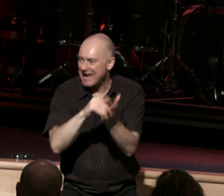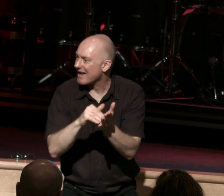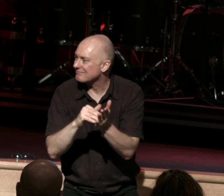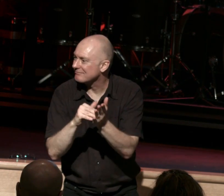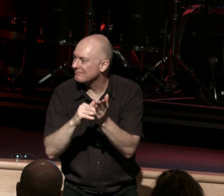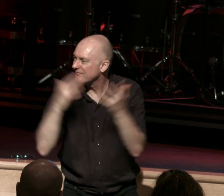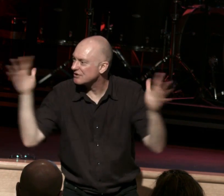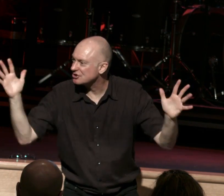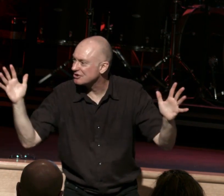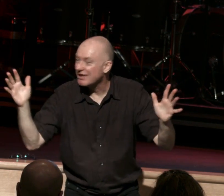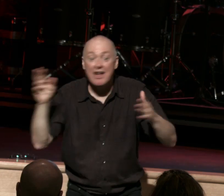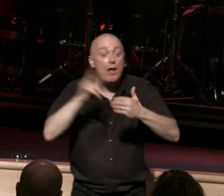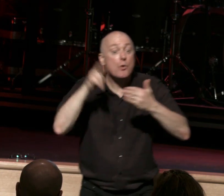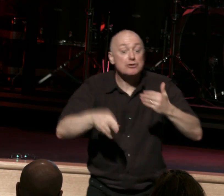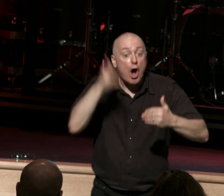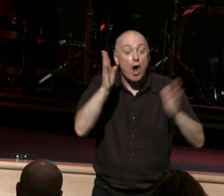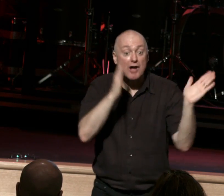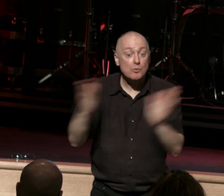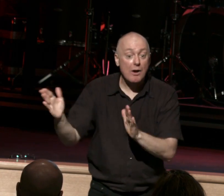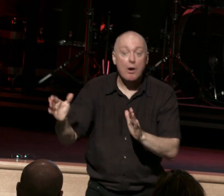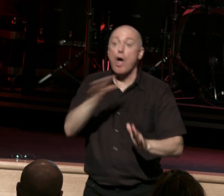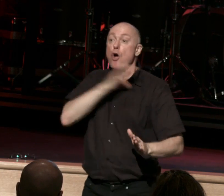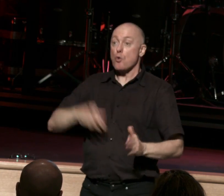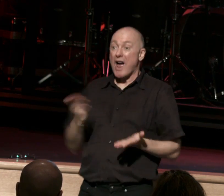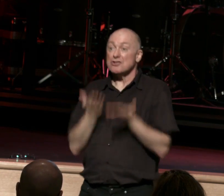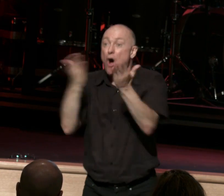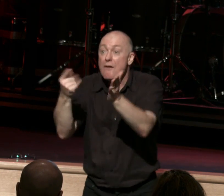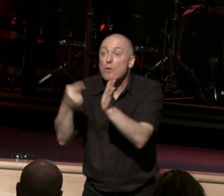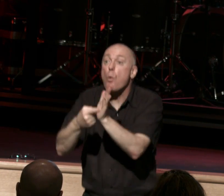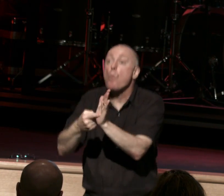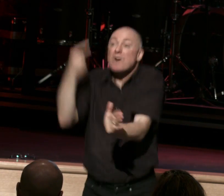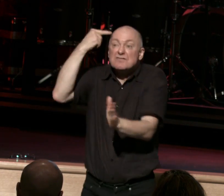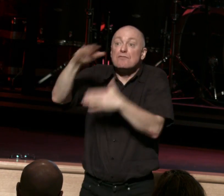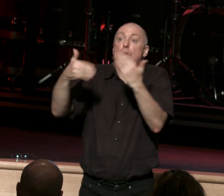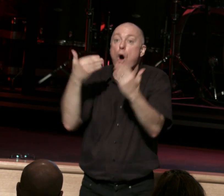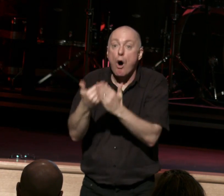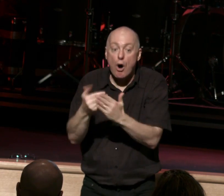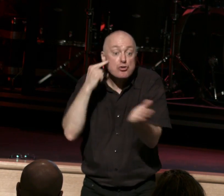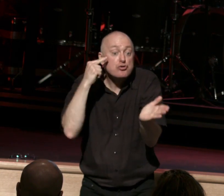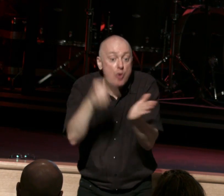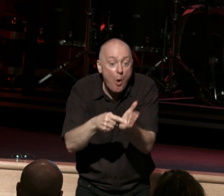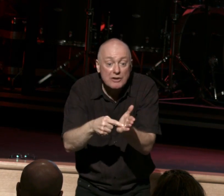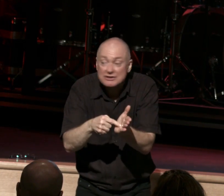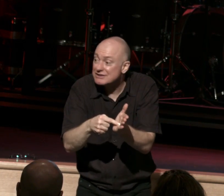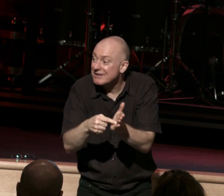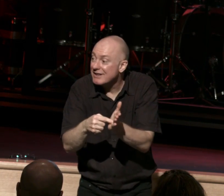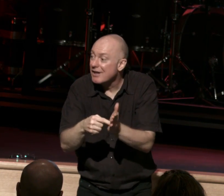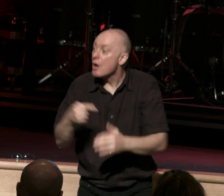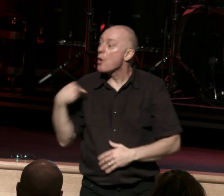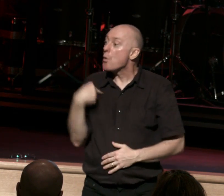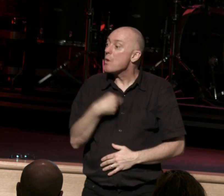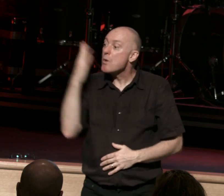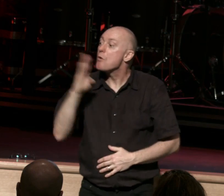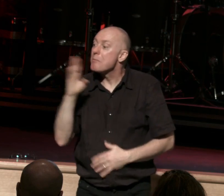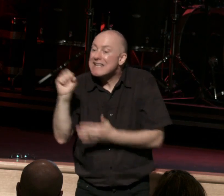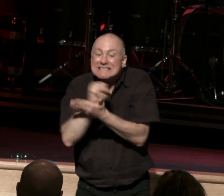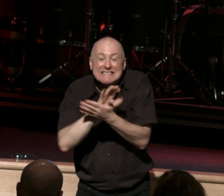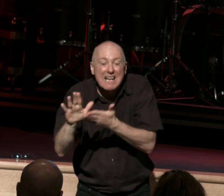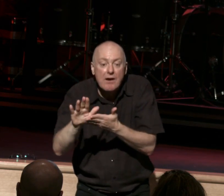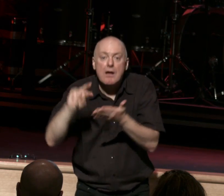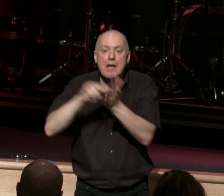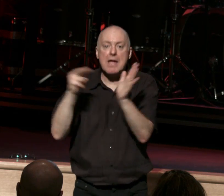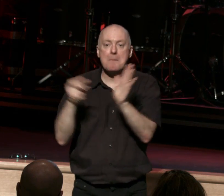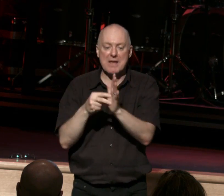happen again. And notice the result of God's will, Christ's offering, once for all sacrifice. Notice that we might be